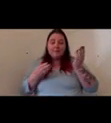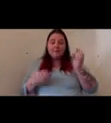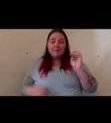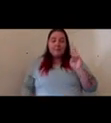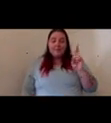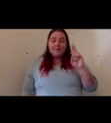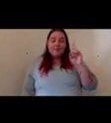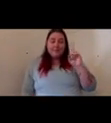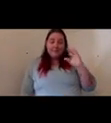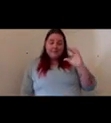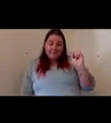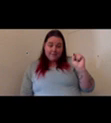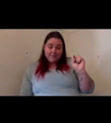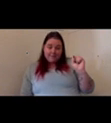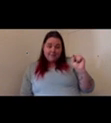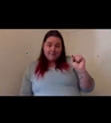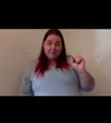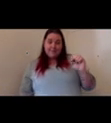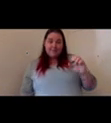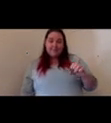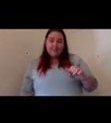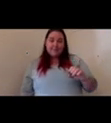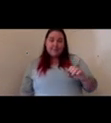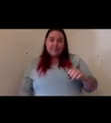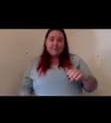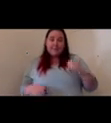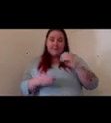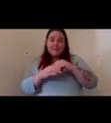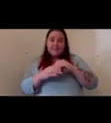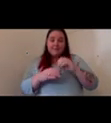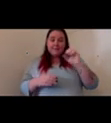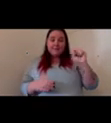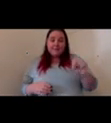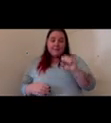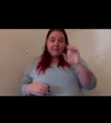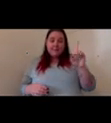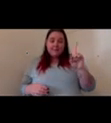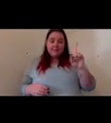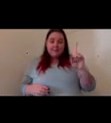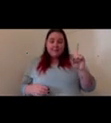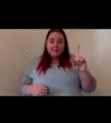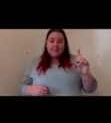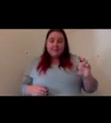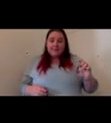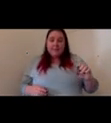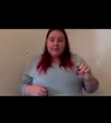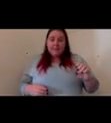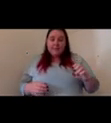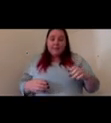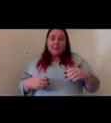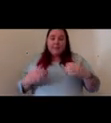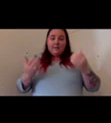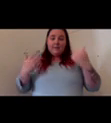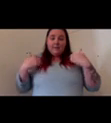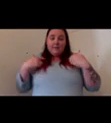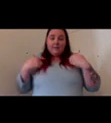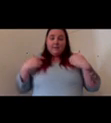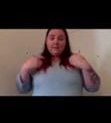Deaf Client Services, or DCS, is in San Diego,